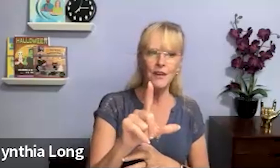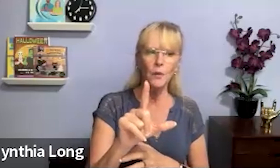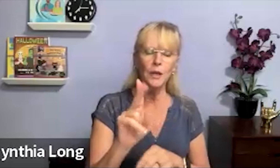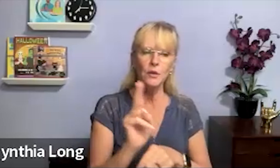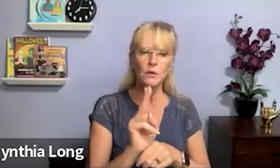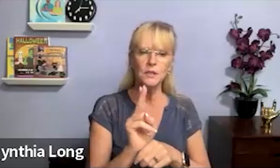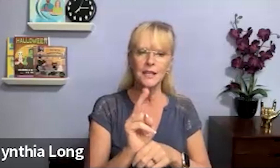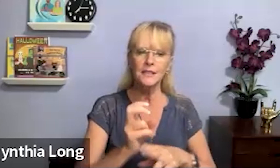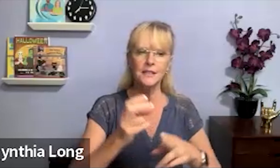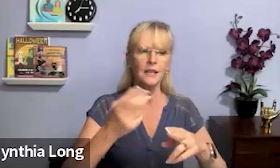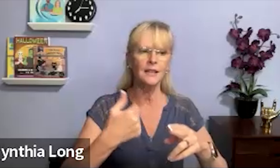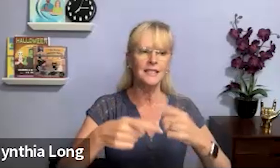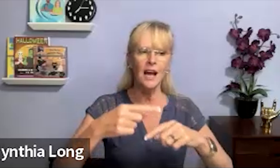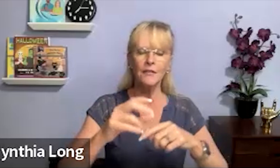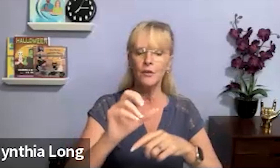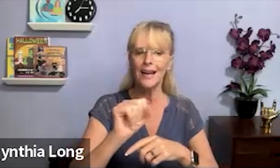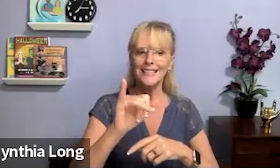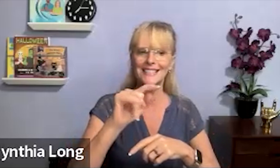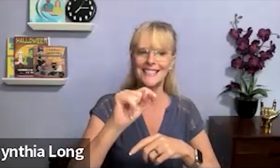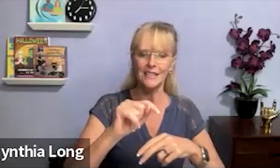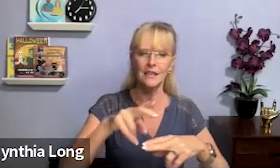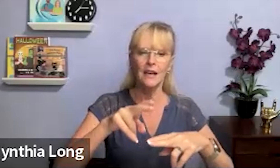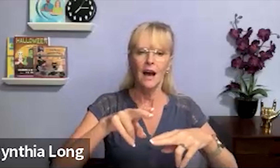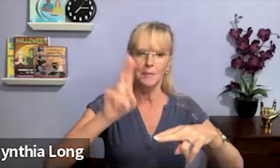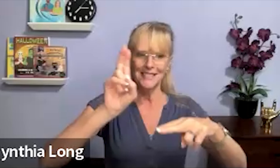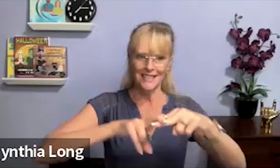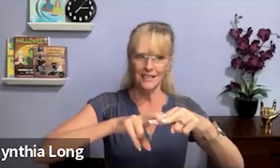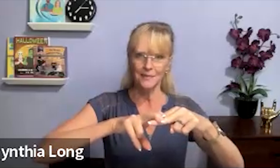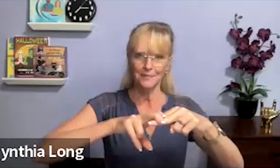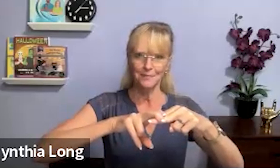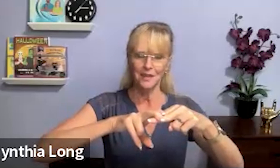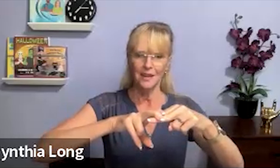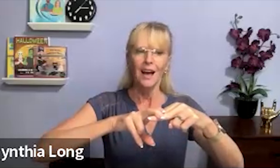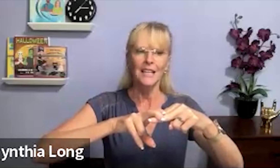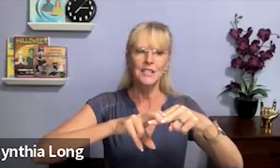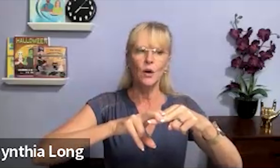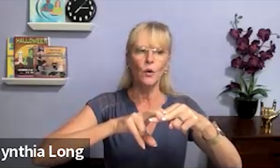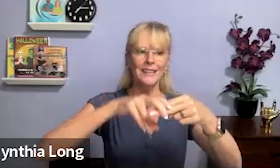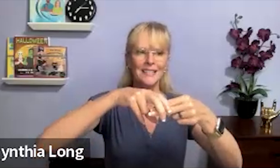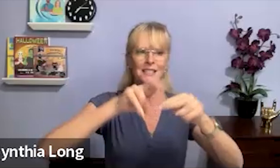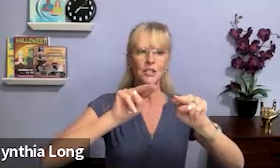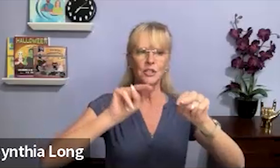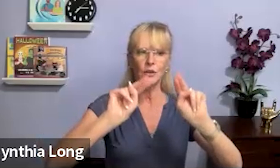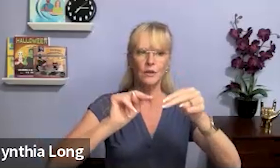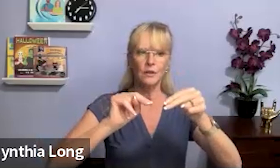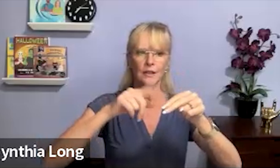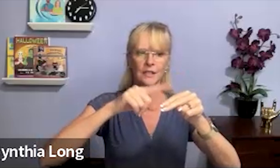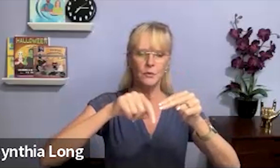classifier we use is the sign for like sit, sit. And so this would be